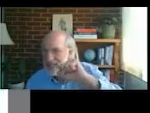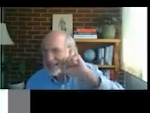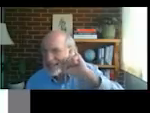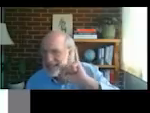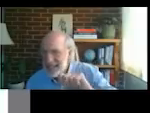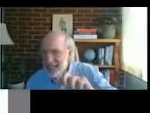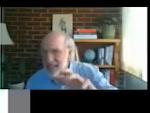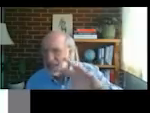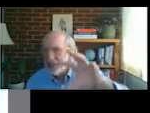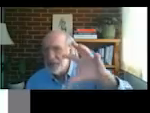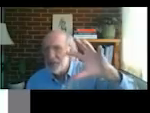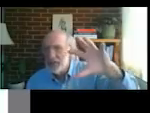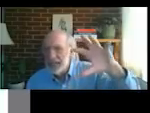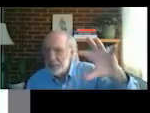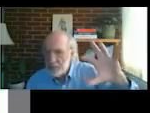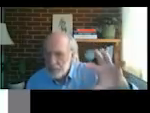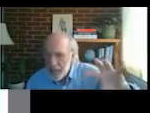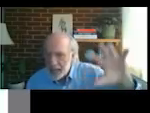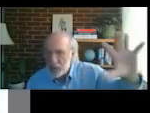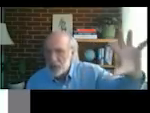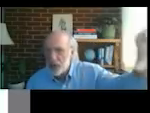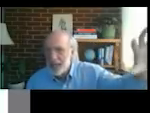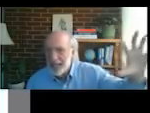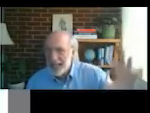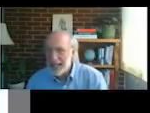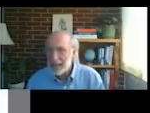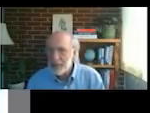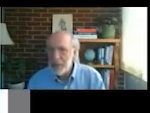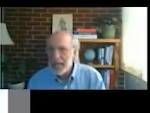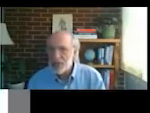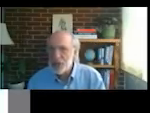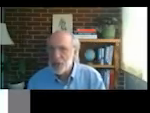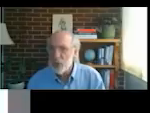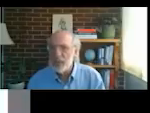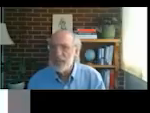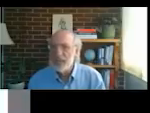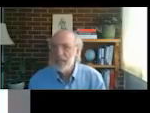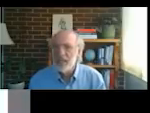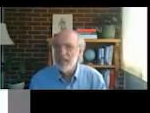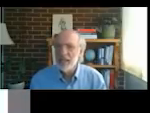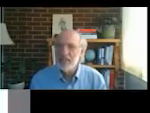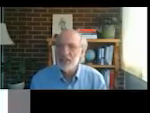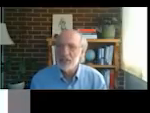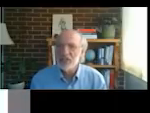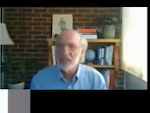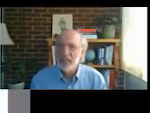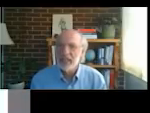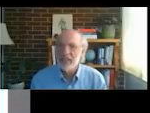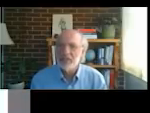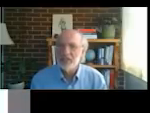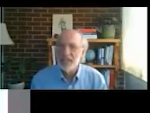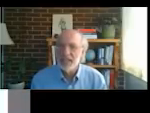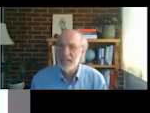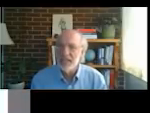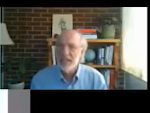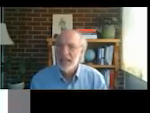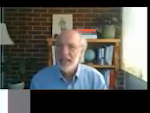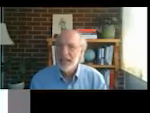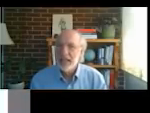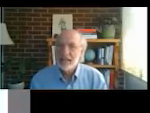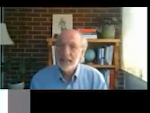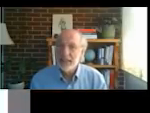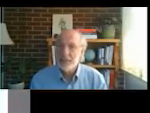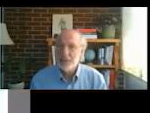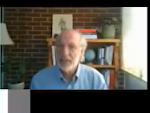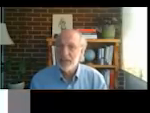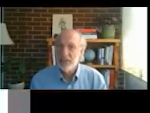get successively better at matching what the adults have said.